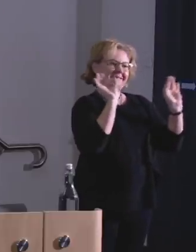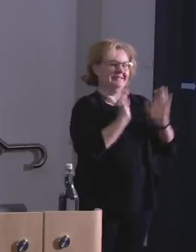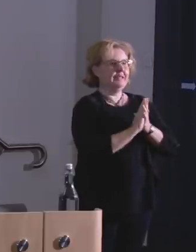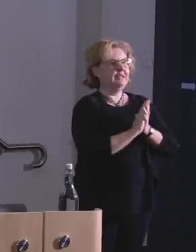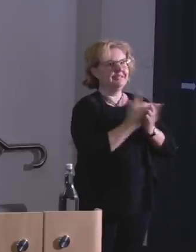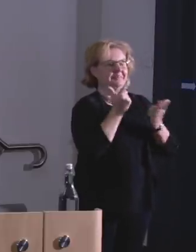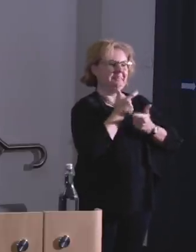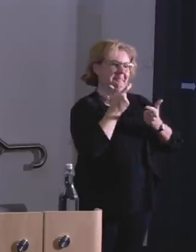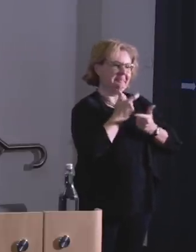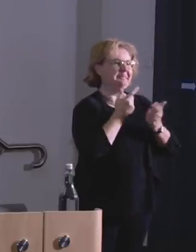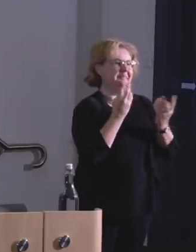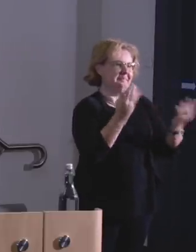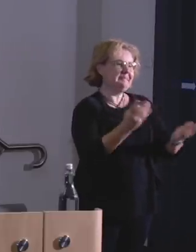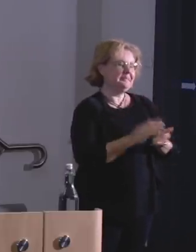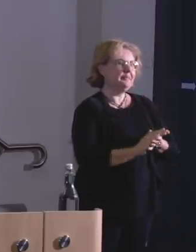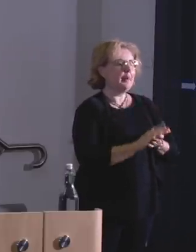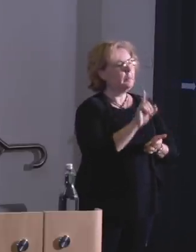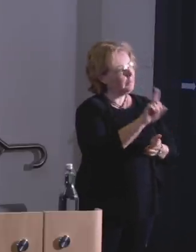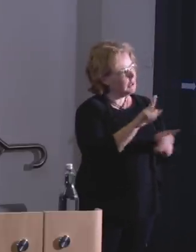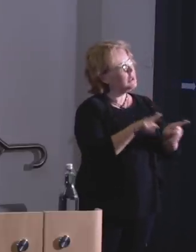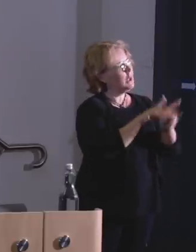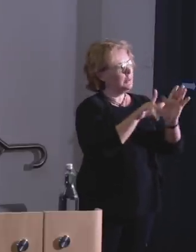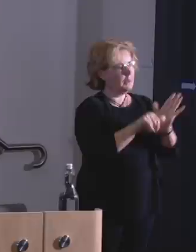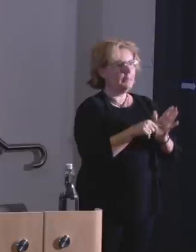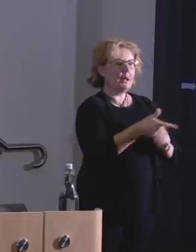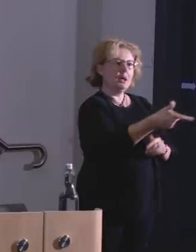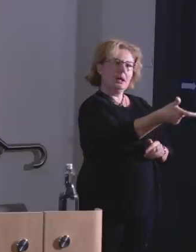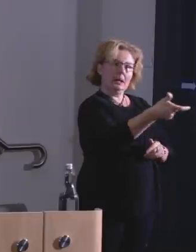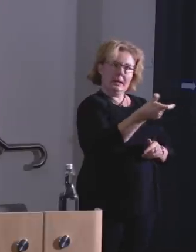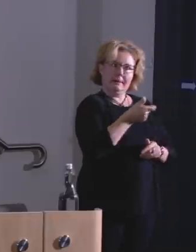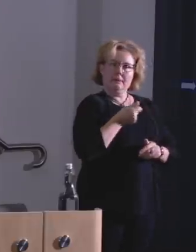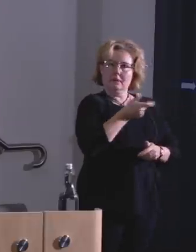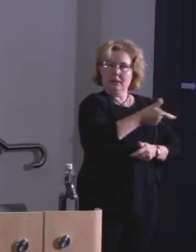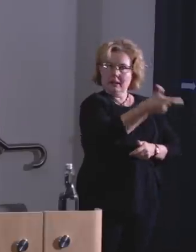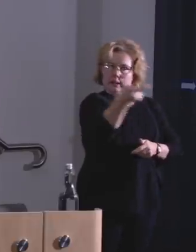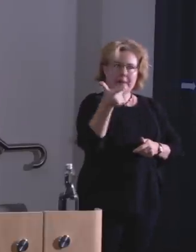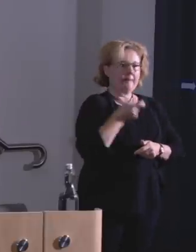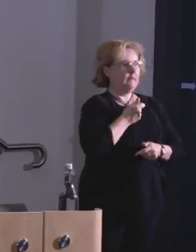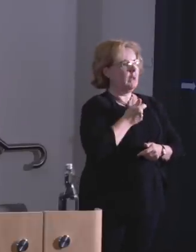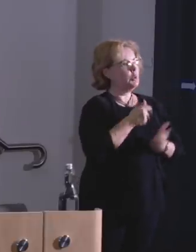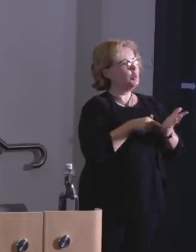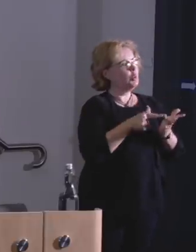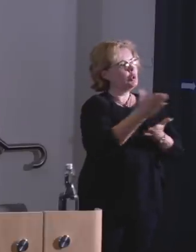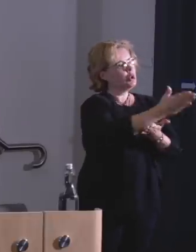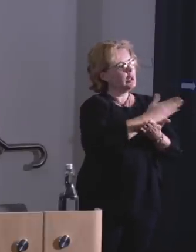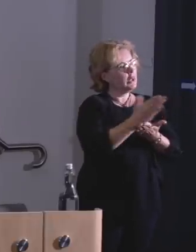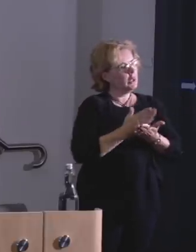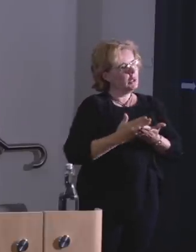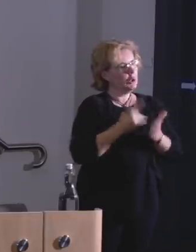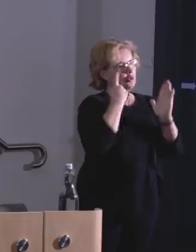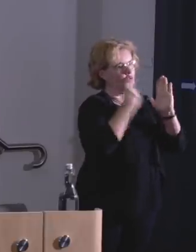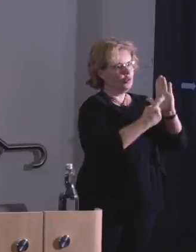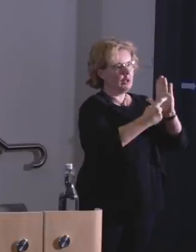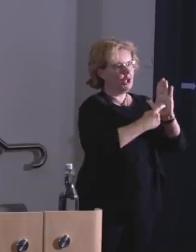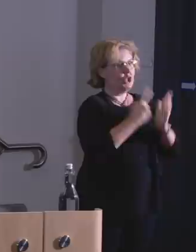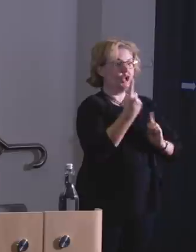But it is, however, an invitation for us to share recognition